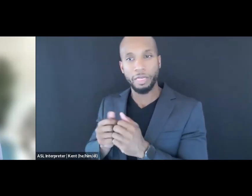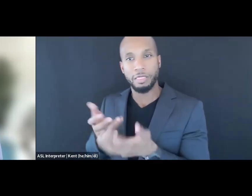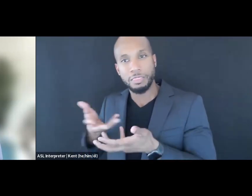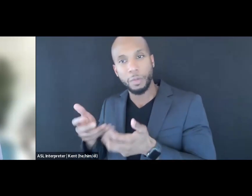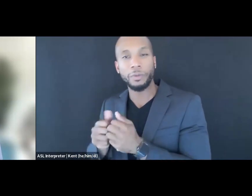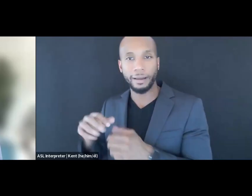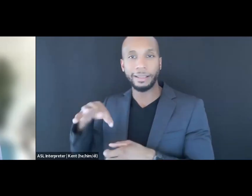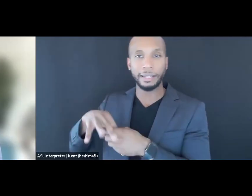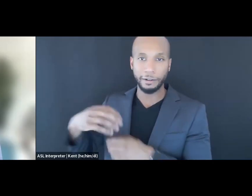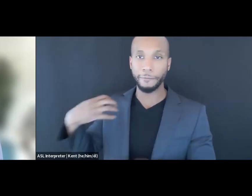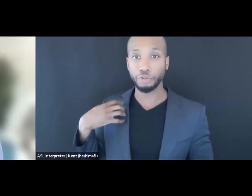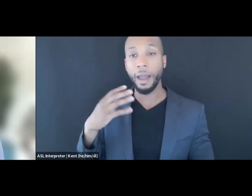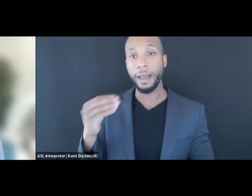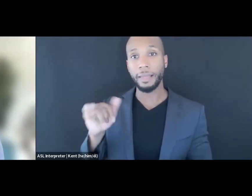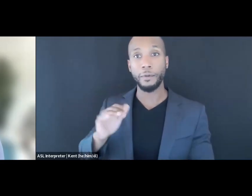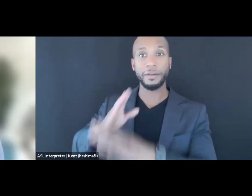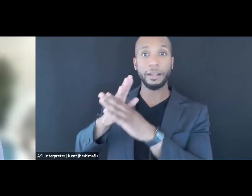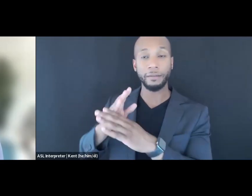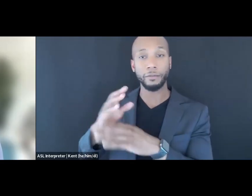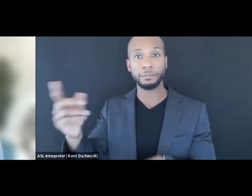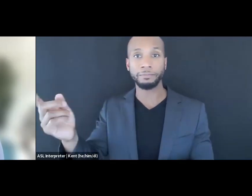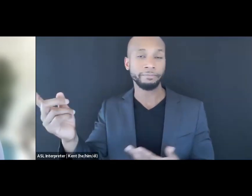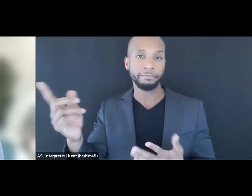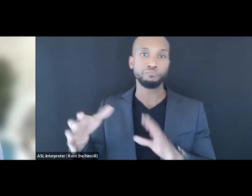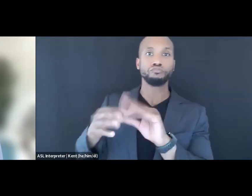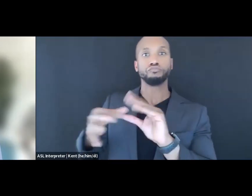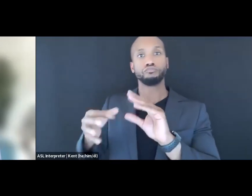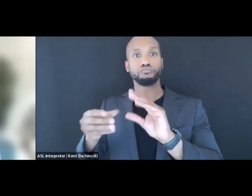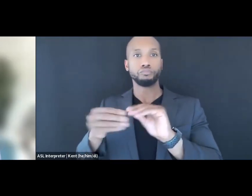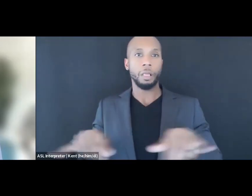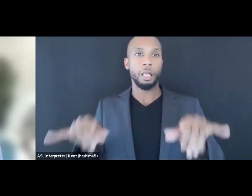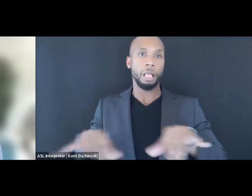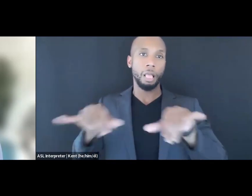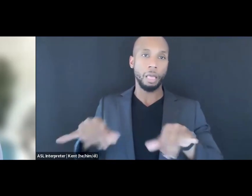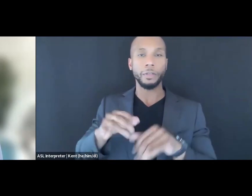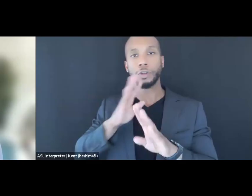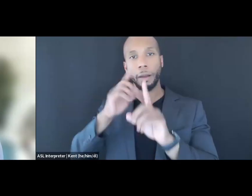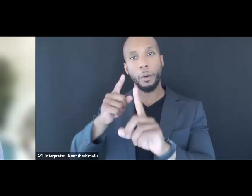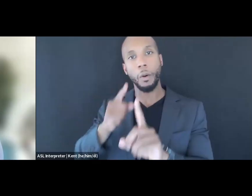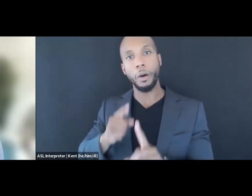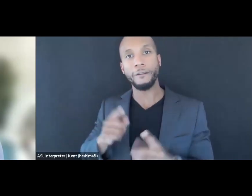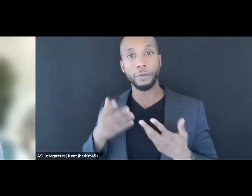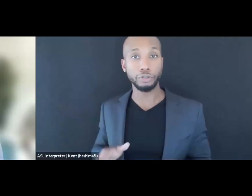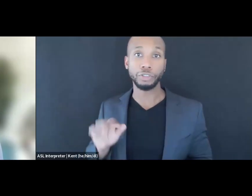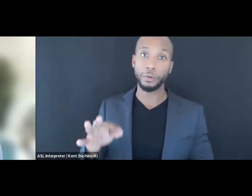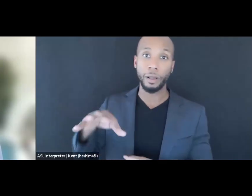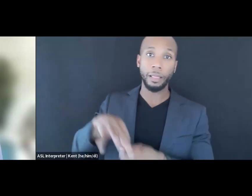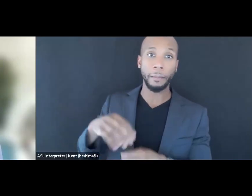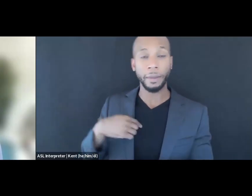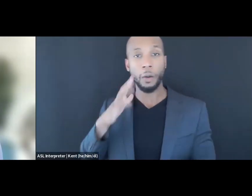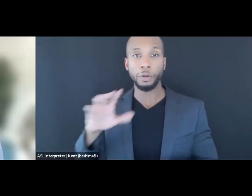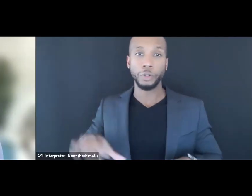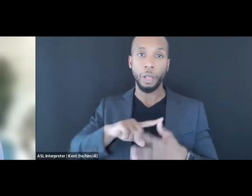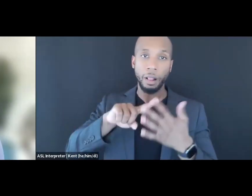elected official, and it prevented them from just going into stump speech mode where you hear these talking points and like, if you elect me, I'm going to do X,